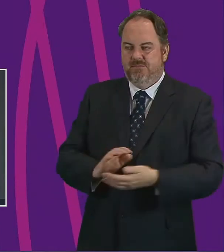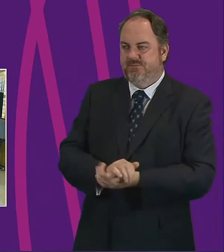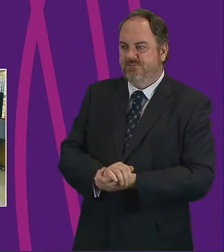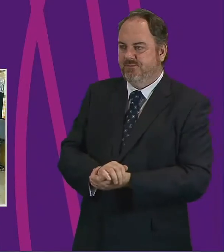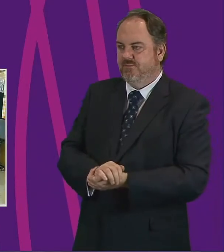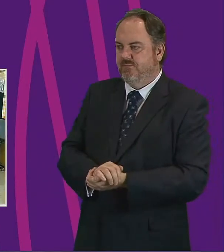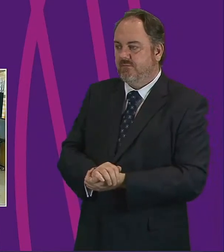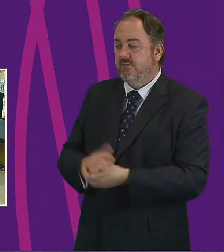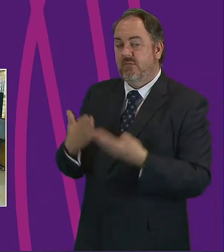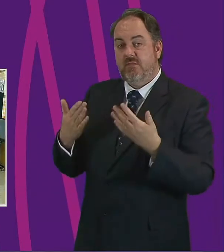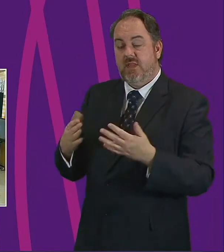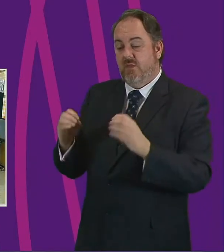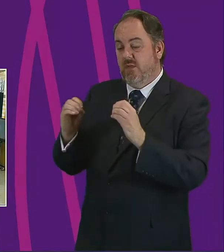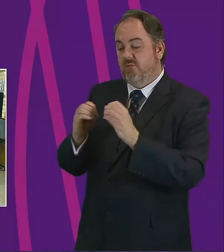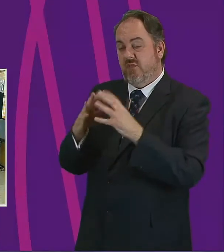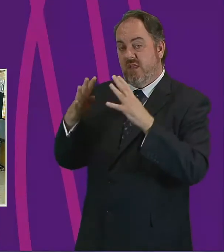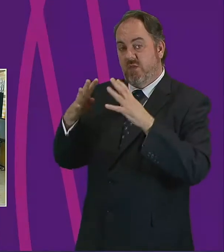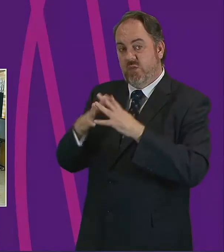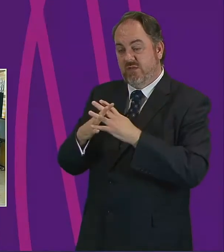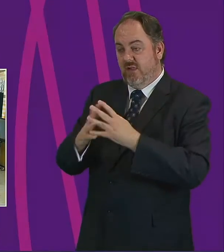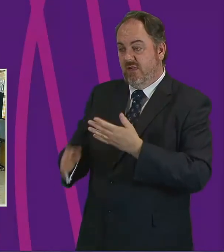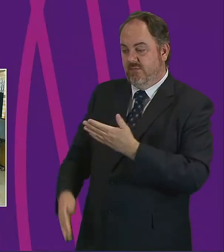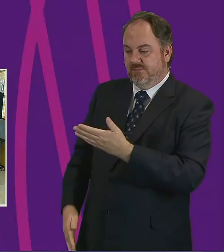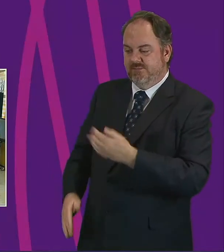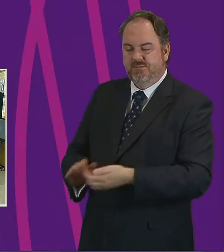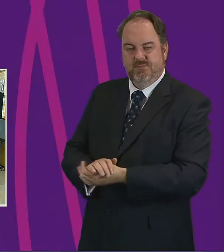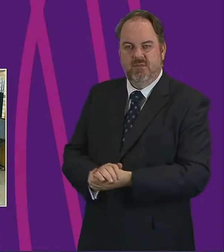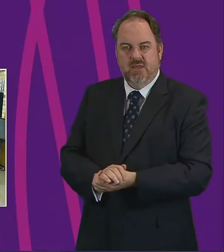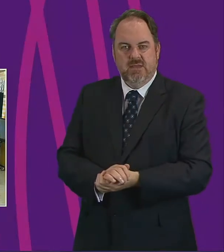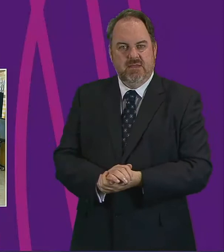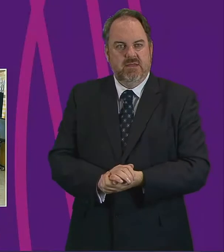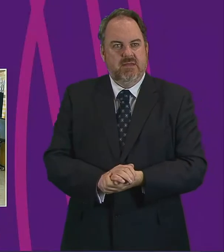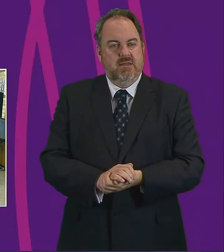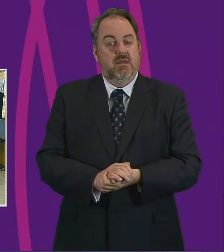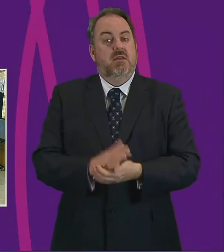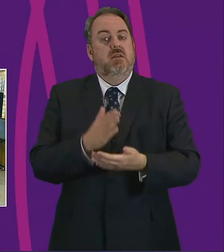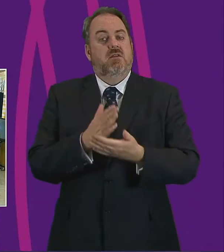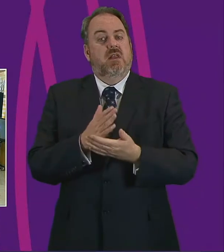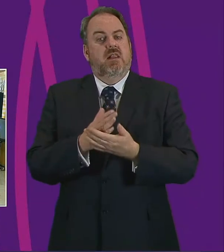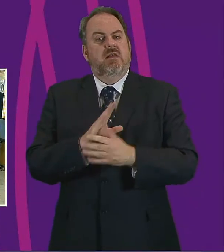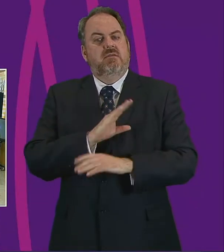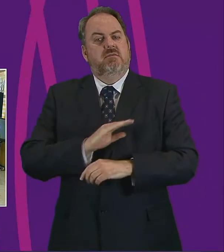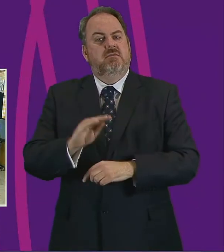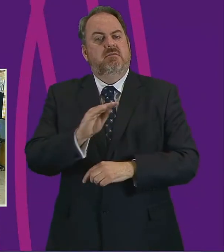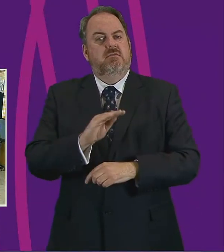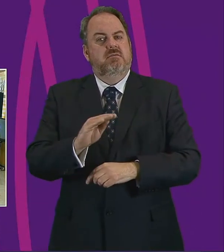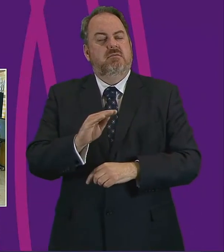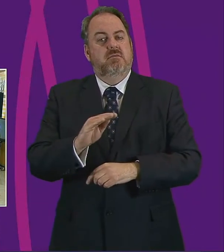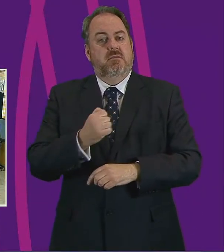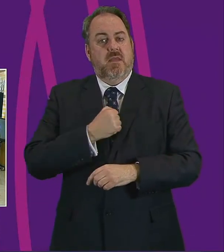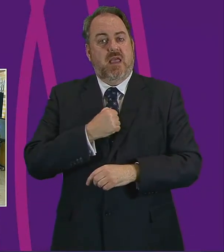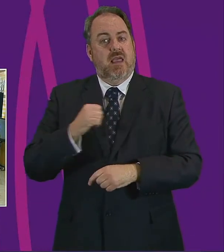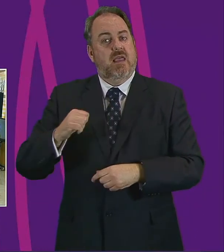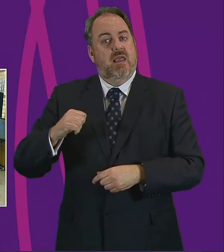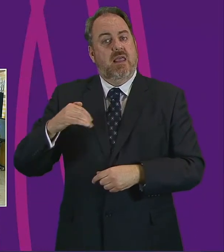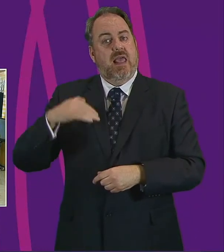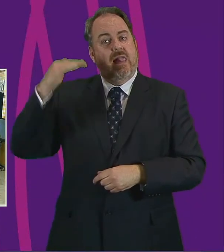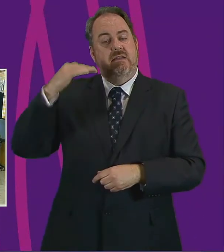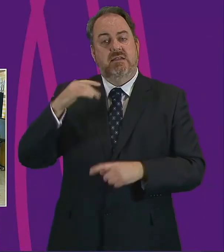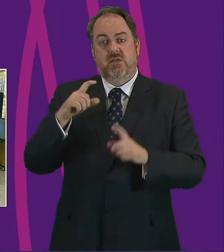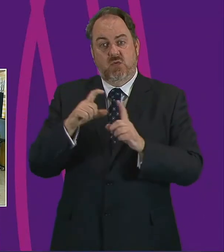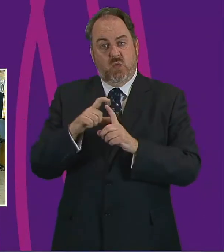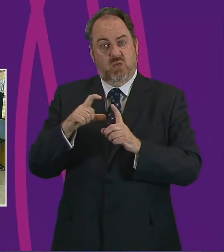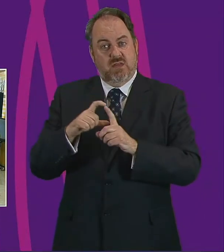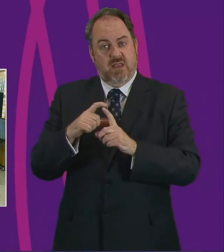Brian Whittle, followed by Gail Ross. Thank you, Deputy Presiding Officer. Can I remind the Chamber that my eldest daughter is a secondary school